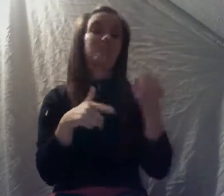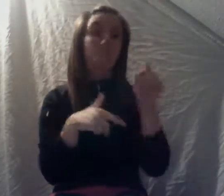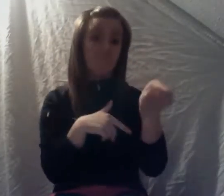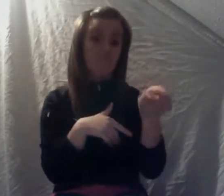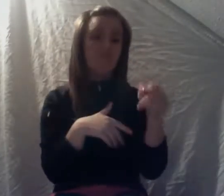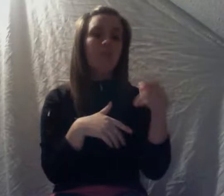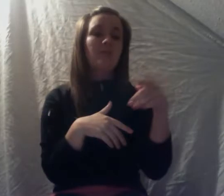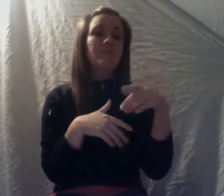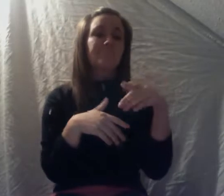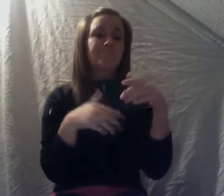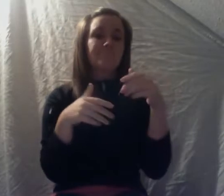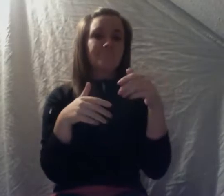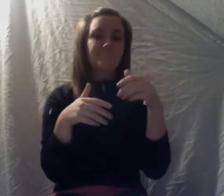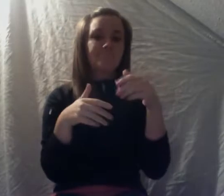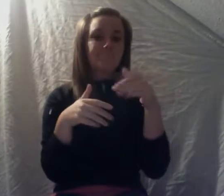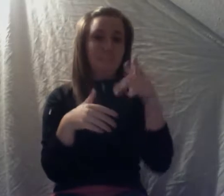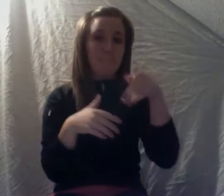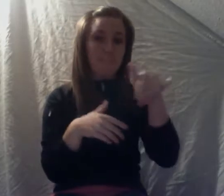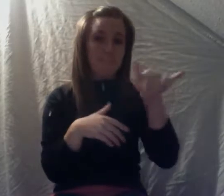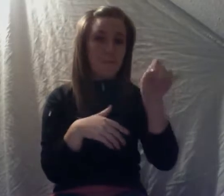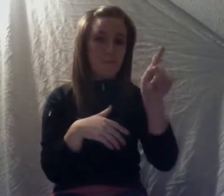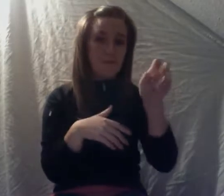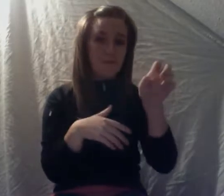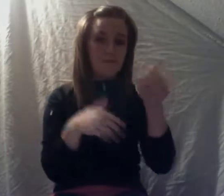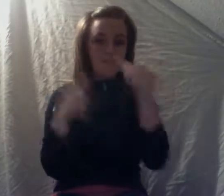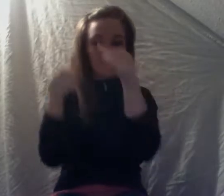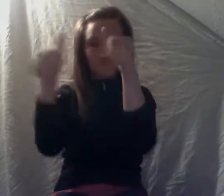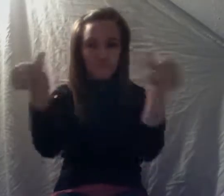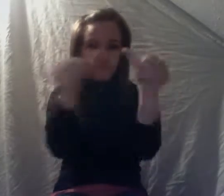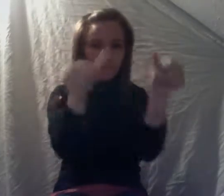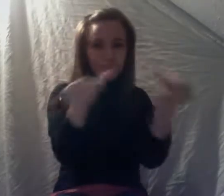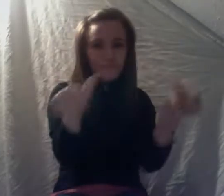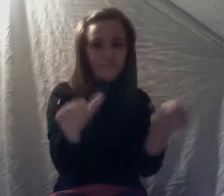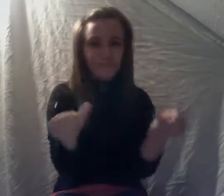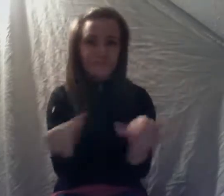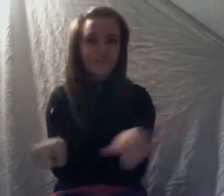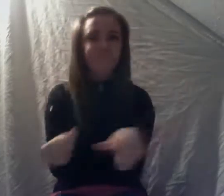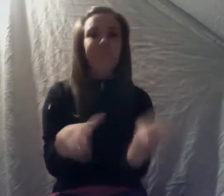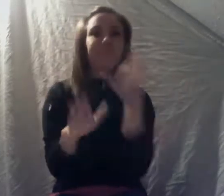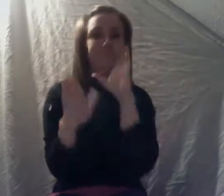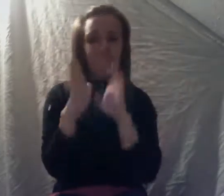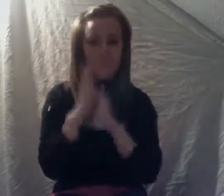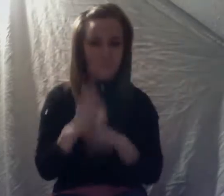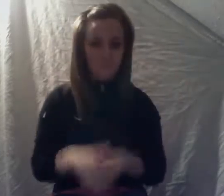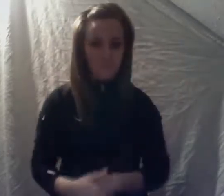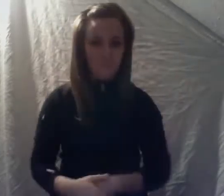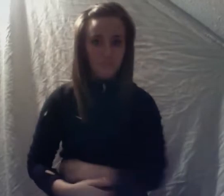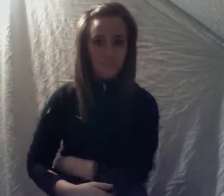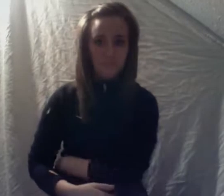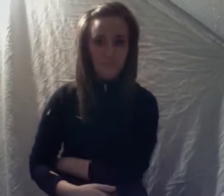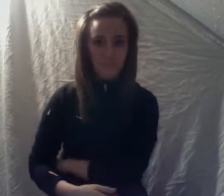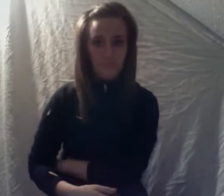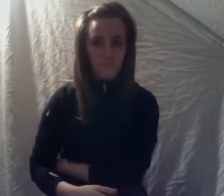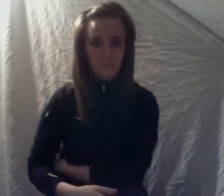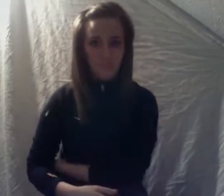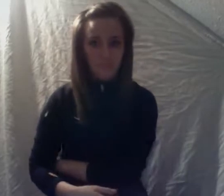Then they take tape called line tape, which is a little black line, and it outlines each photo so that it'll make the